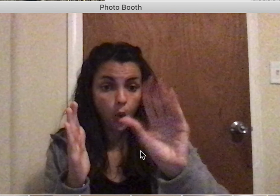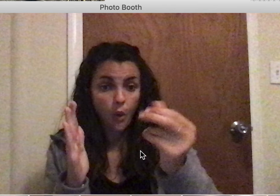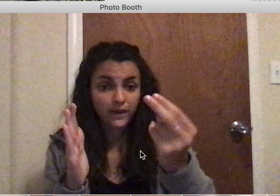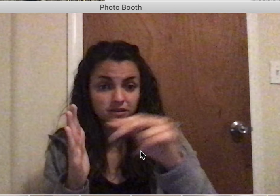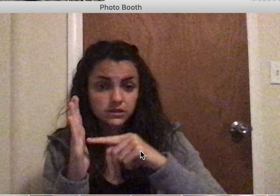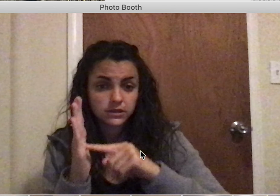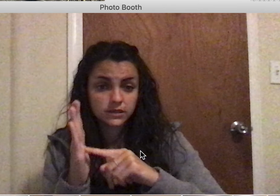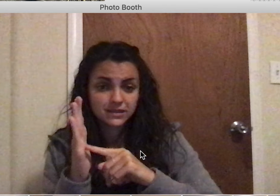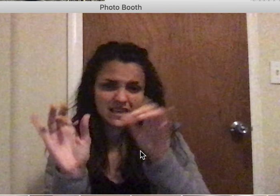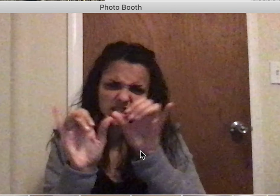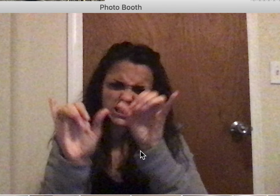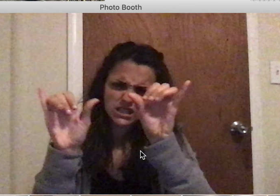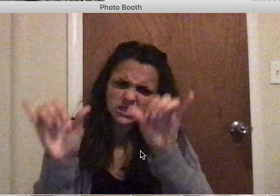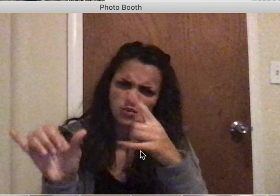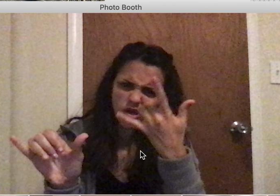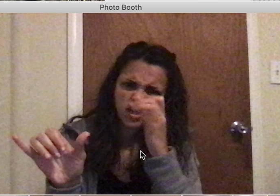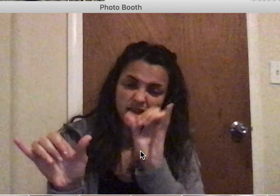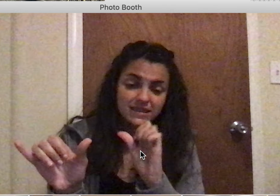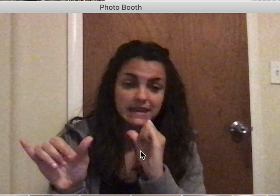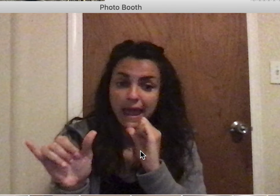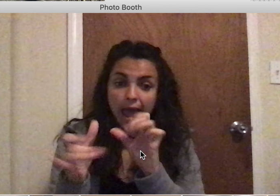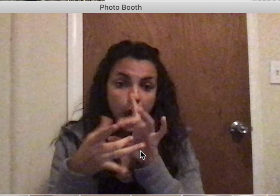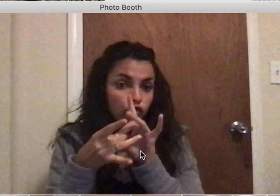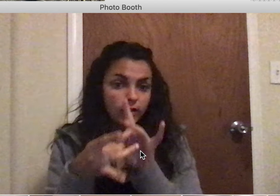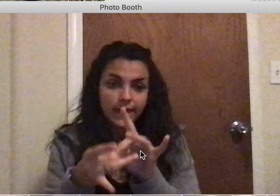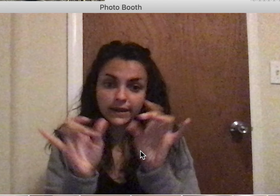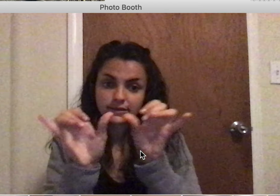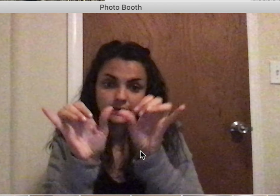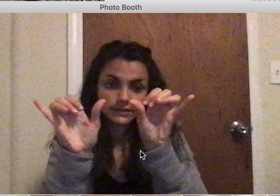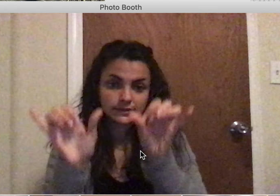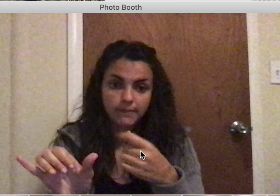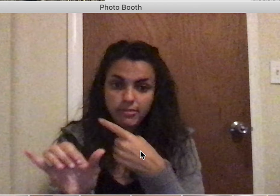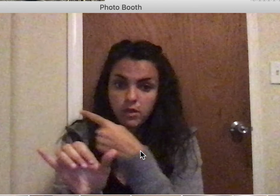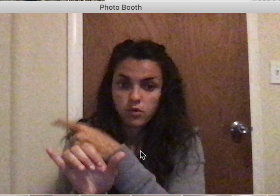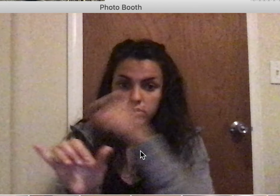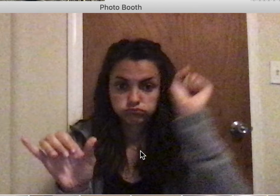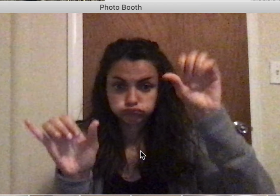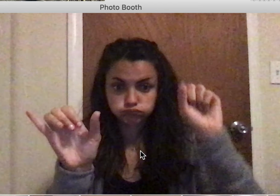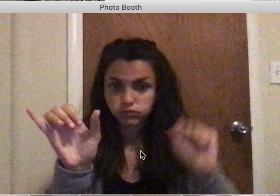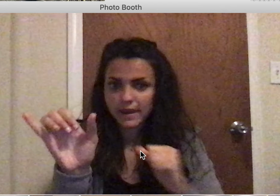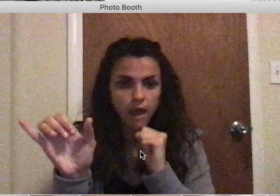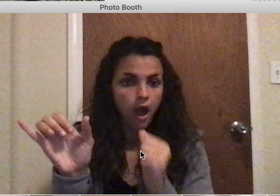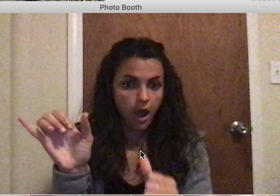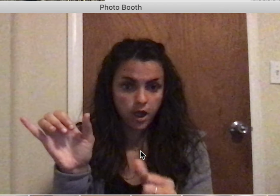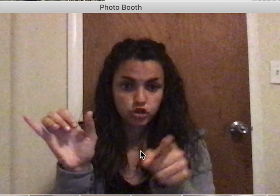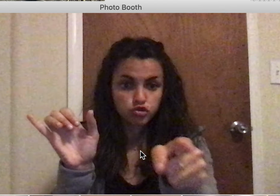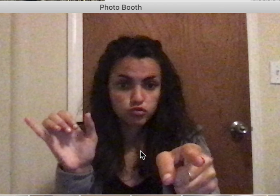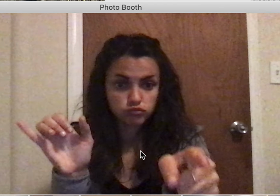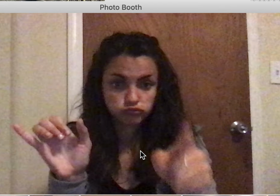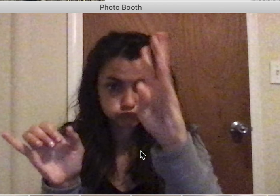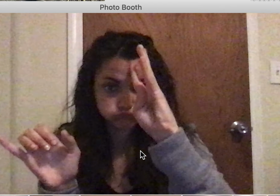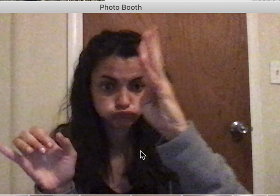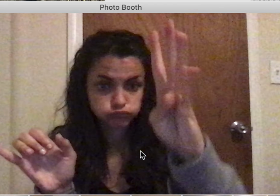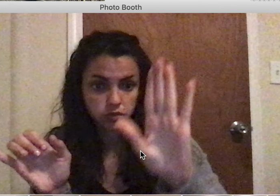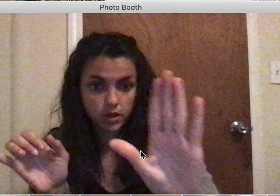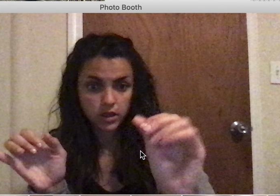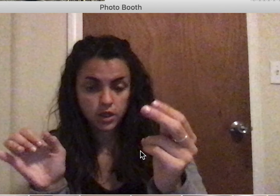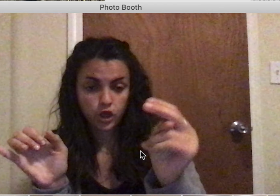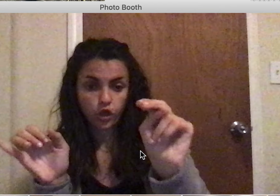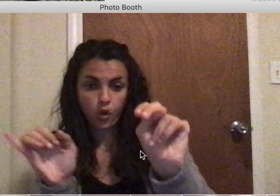not related to the systems that we mentioned right here. And this is basically module 1. It's